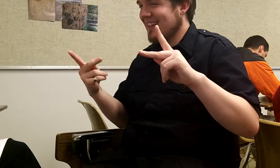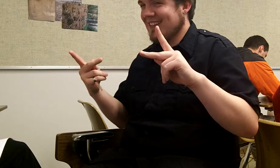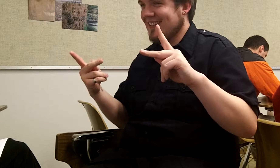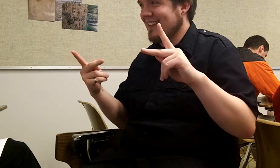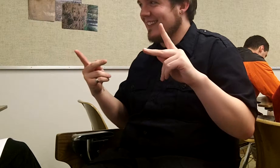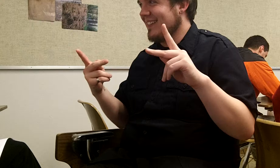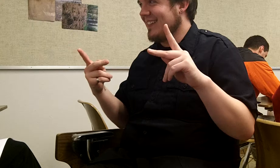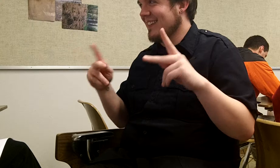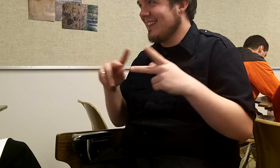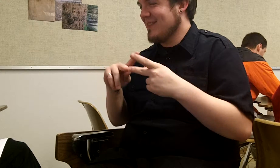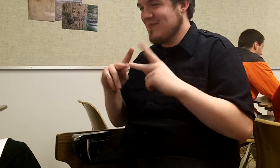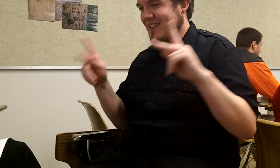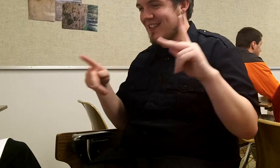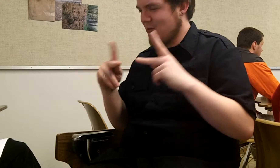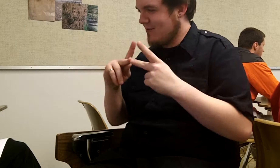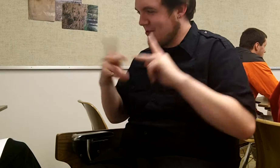enhancers. So